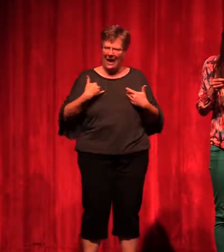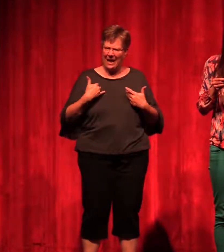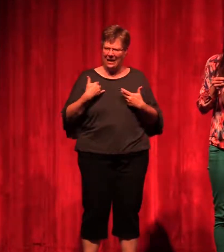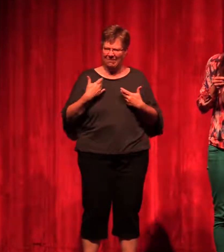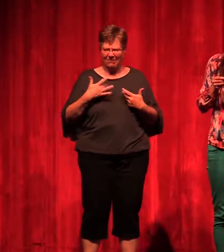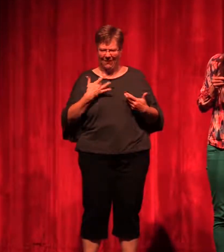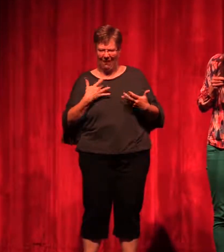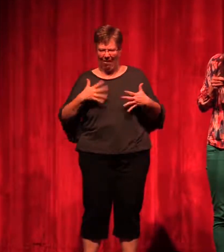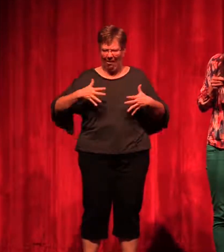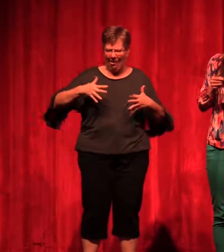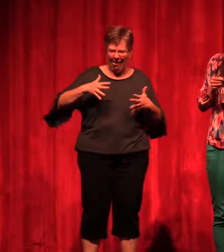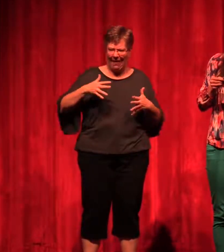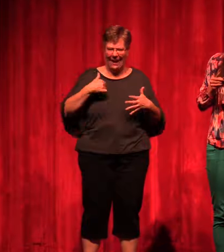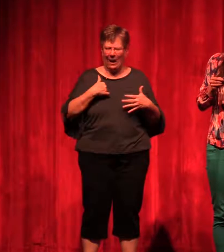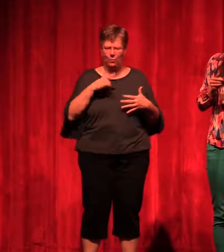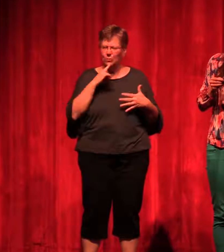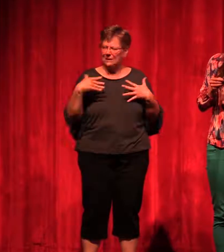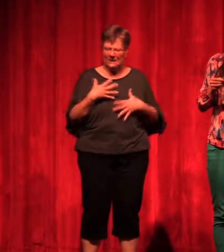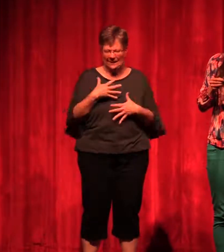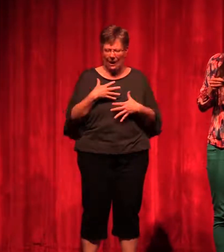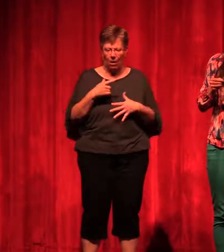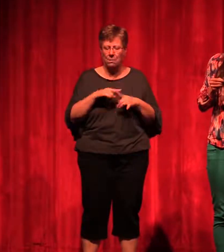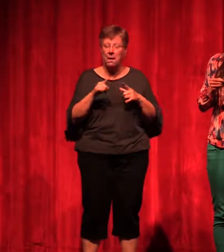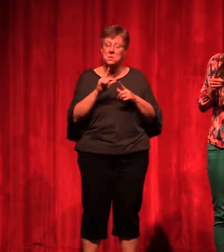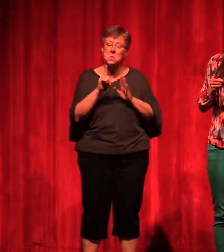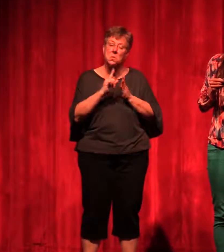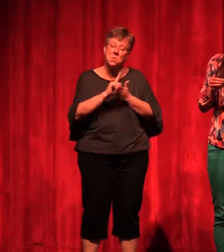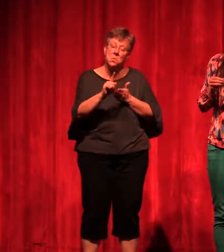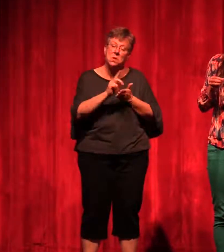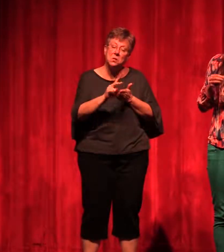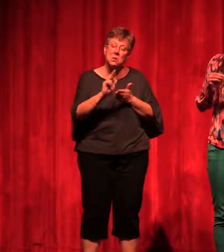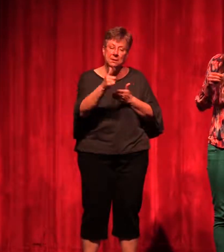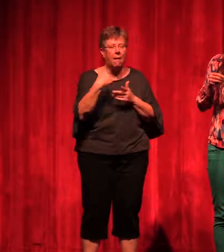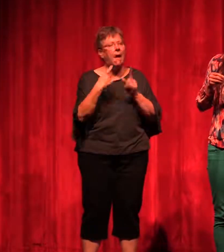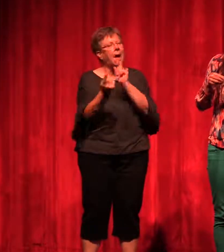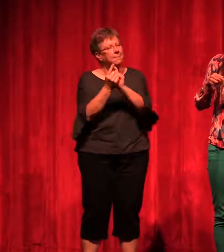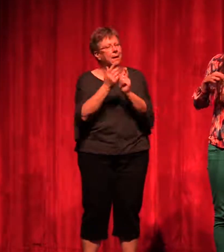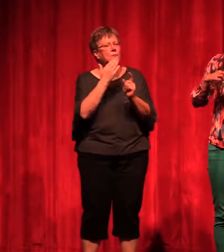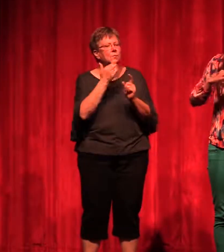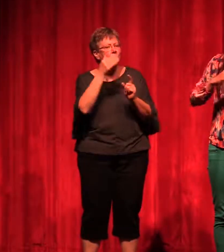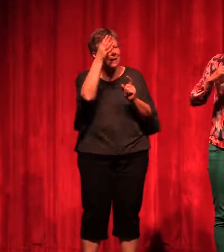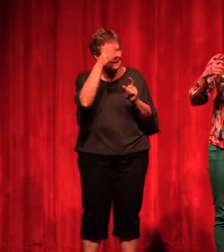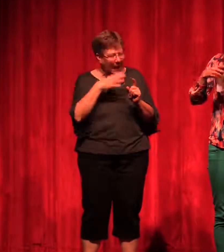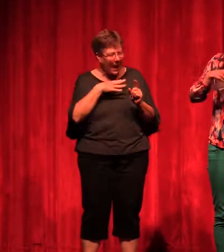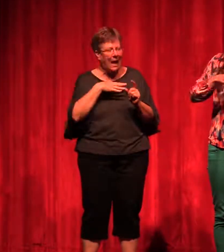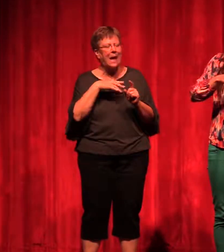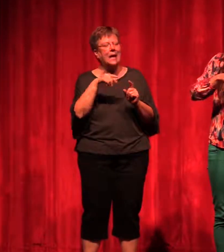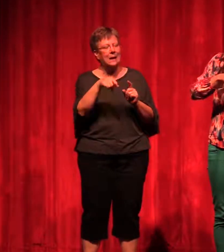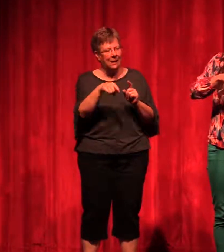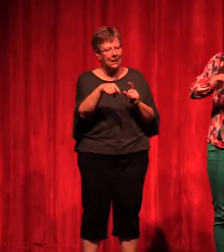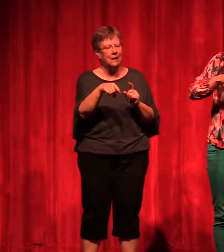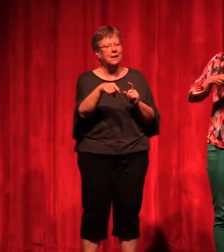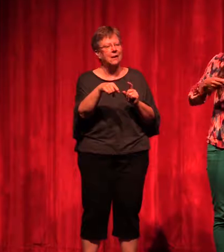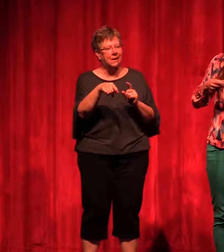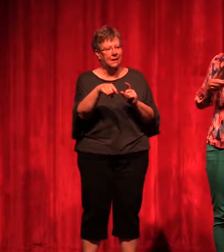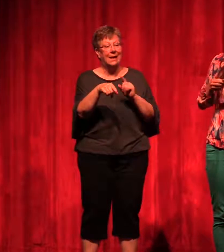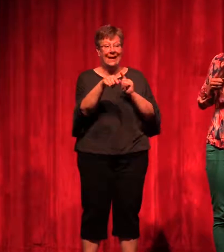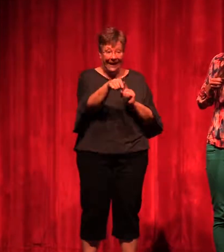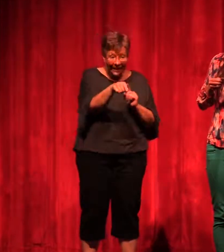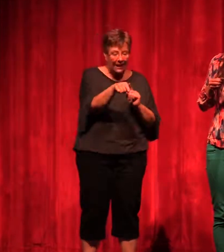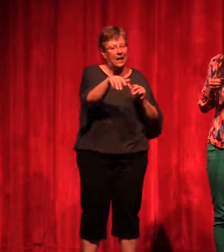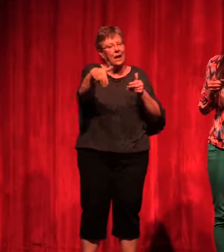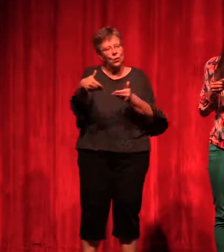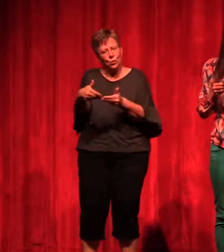was terrified to attend. A few weeks later, I met a really sweet guy who wound up introducing me to the love of my